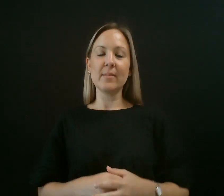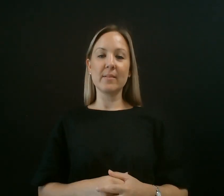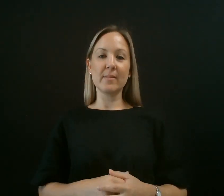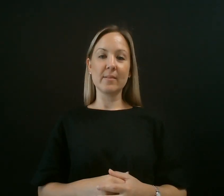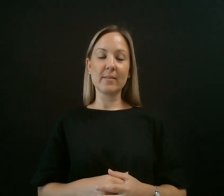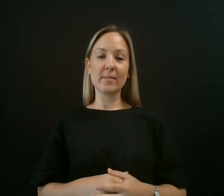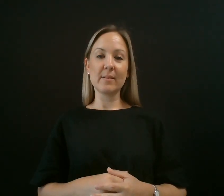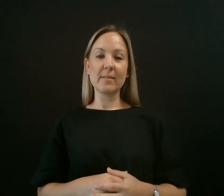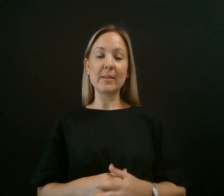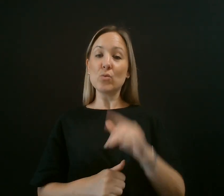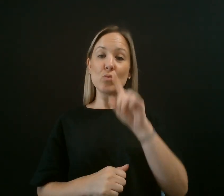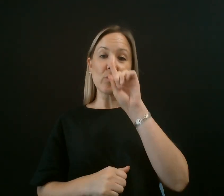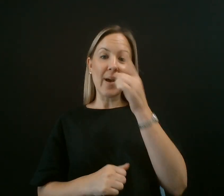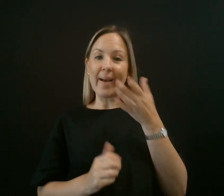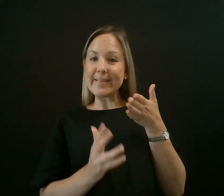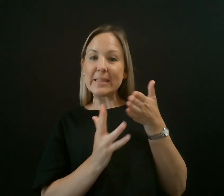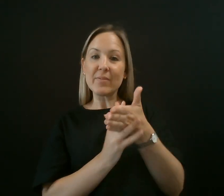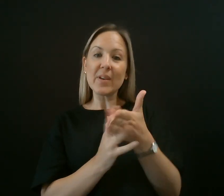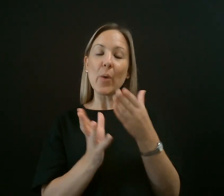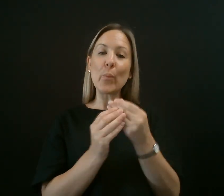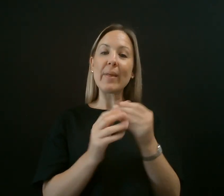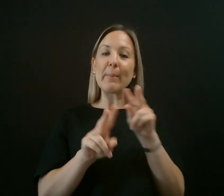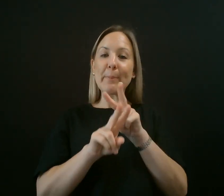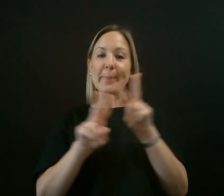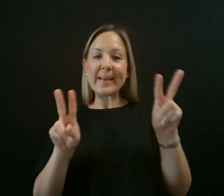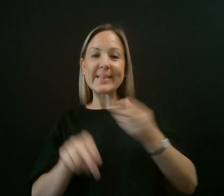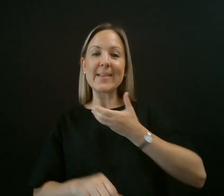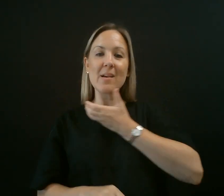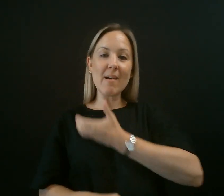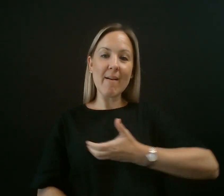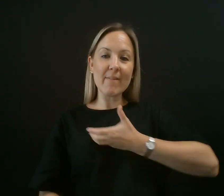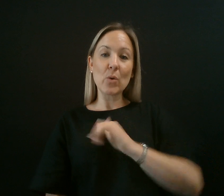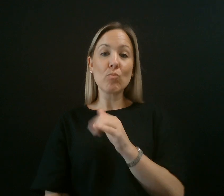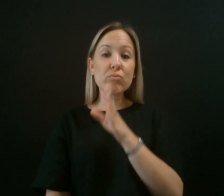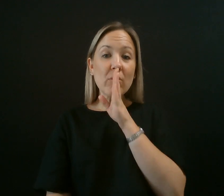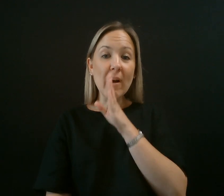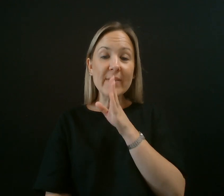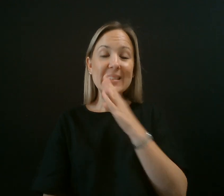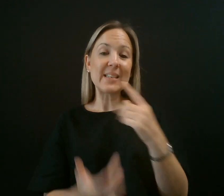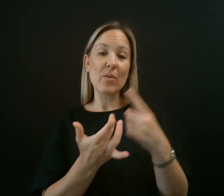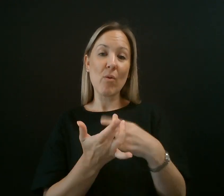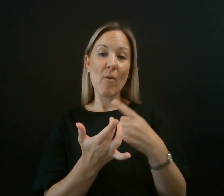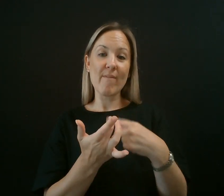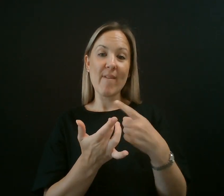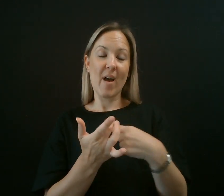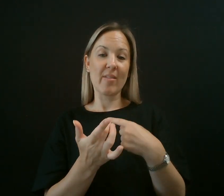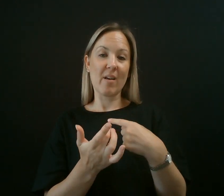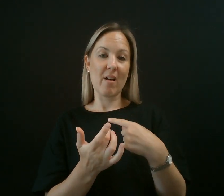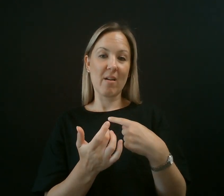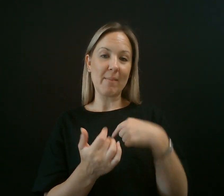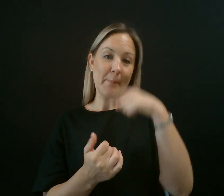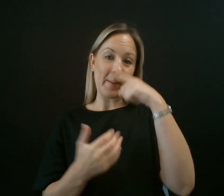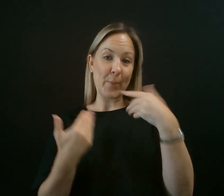not to interfere with the peace, comfort, or privacy of other tenants or neighbours,